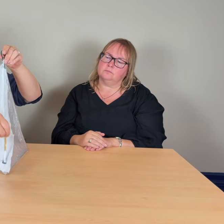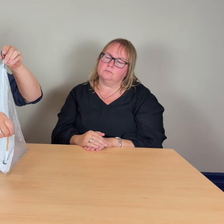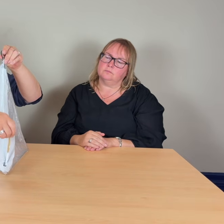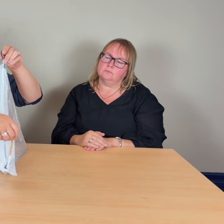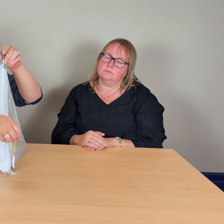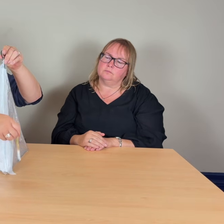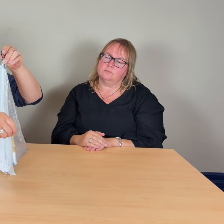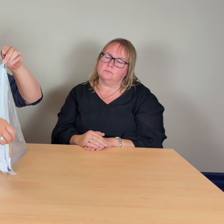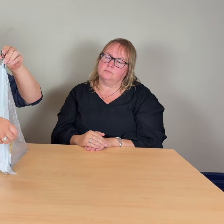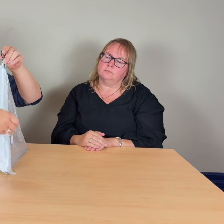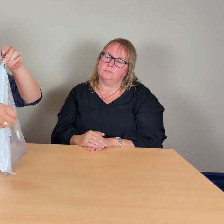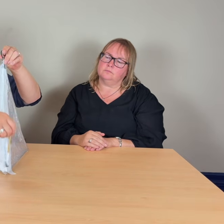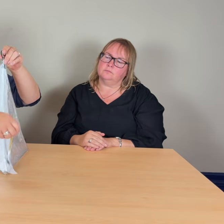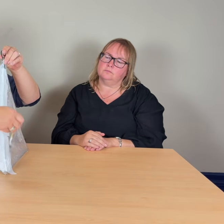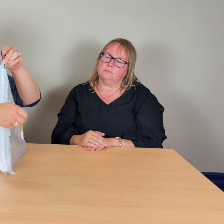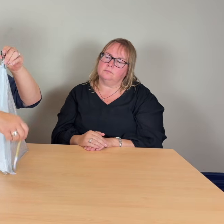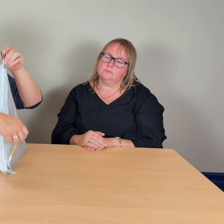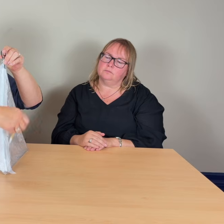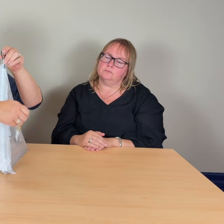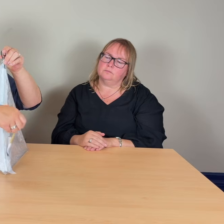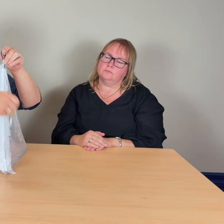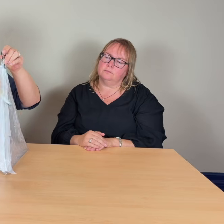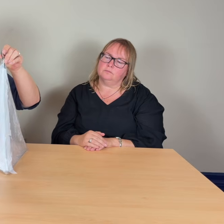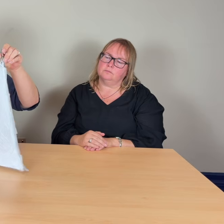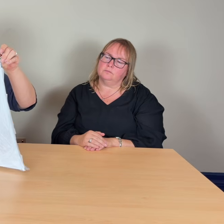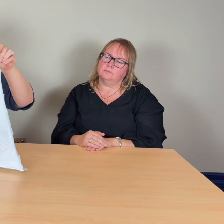fold it round.